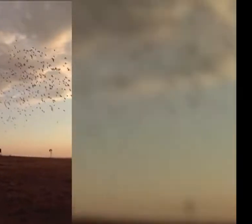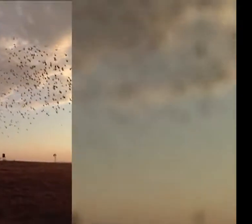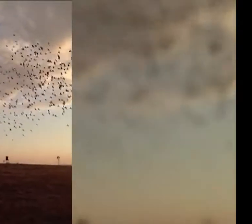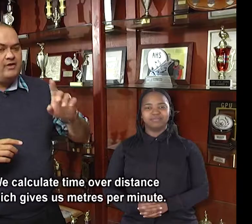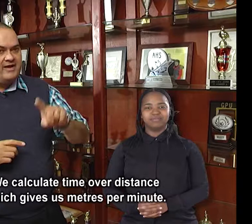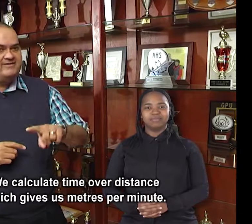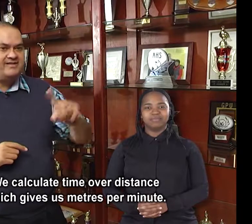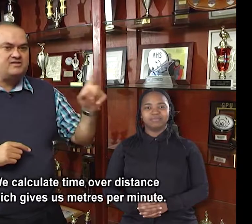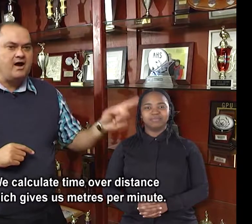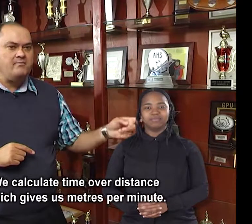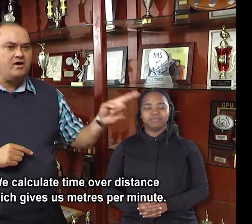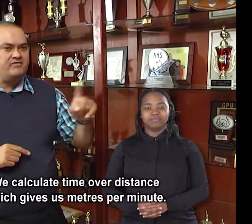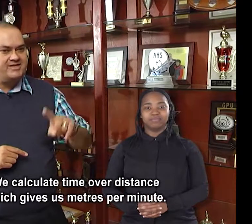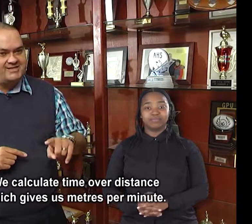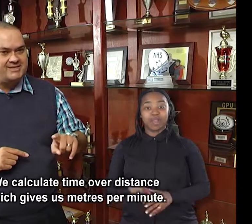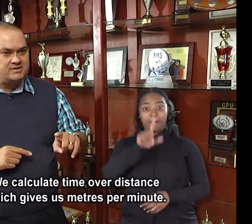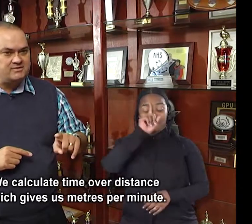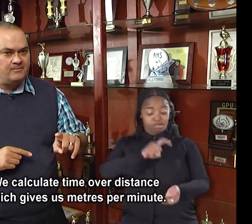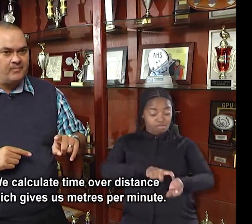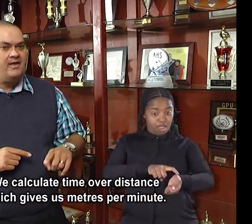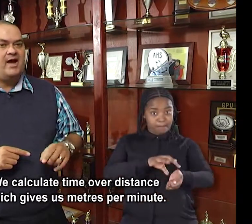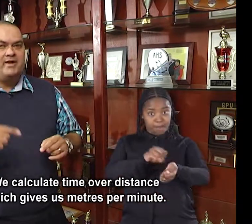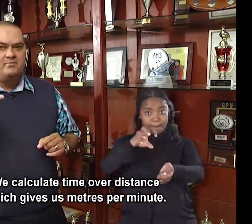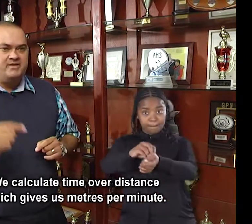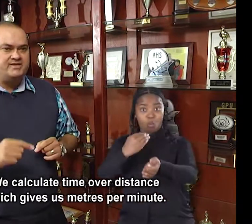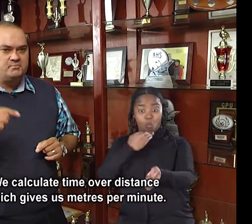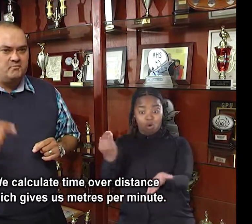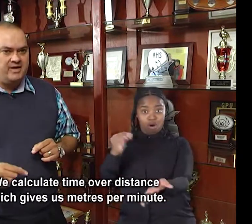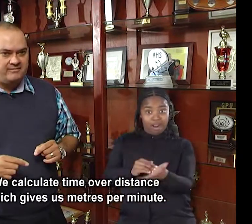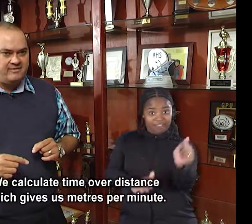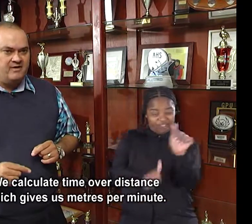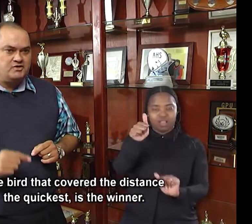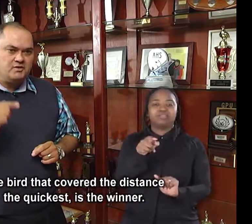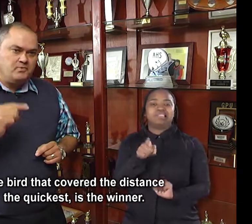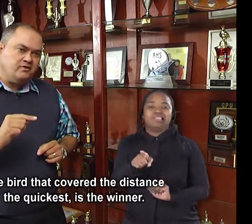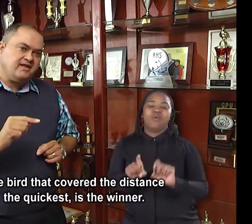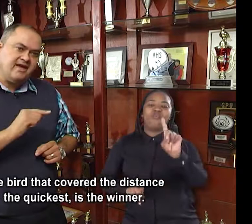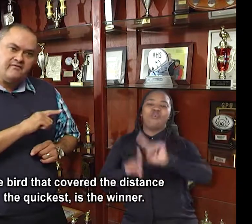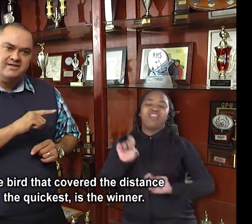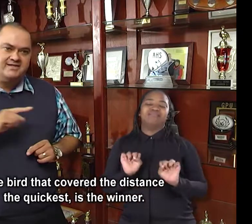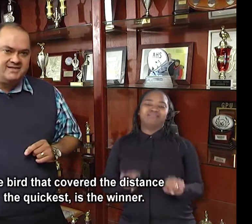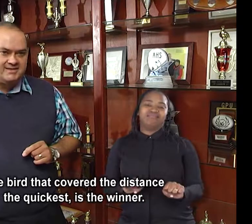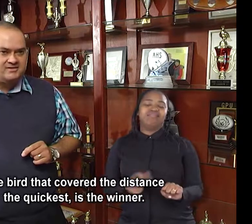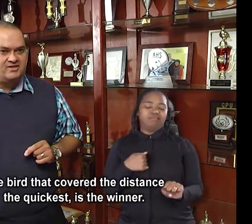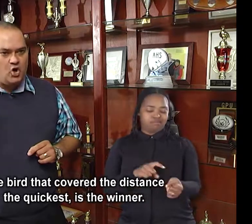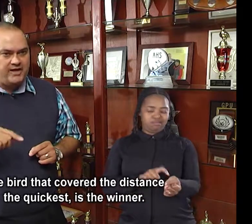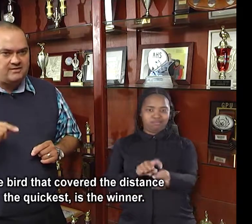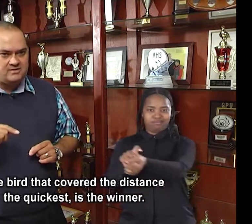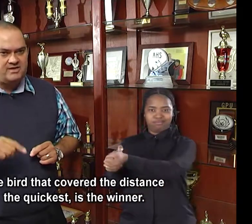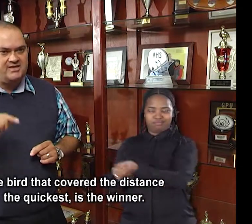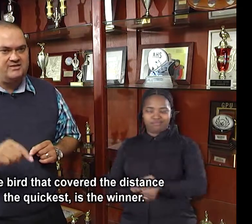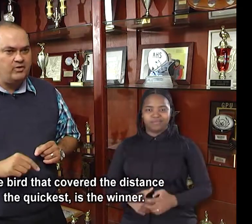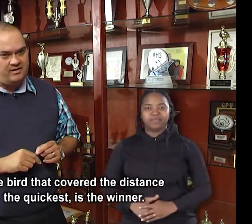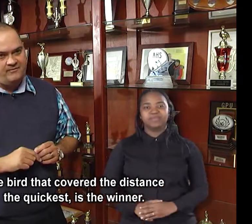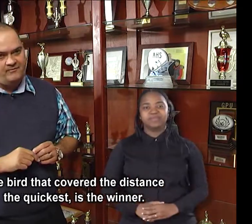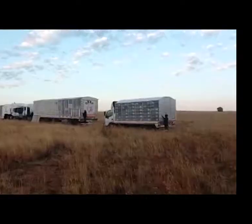time he arrived. We then take time over distance, and we get meters per minute. So the bird that covered the distance the